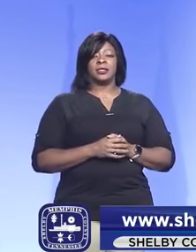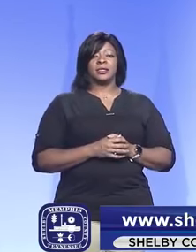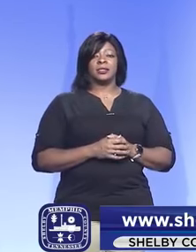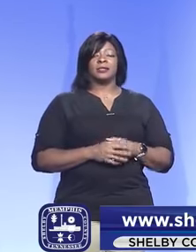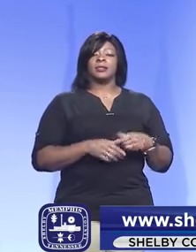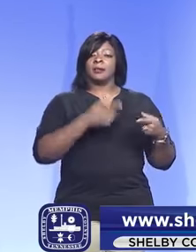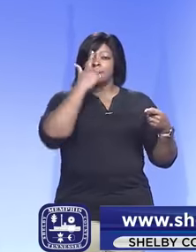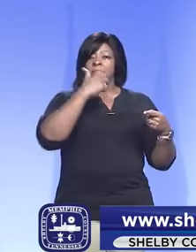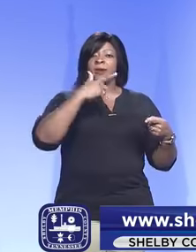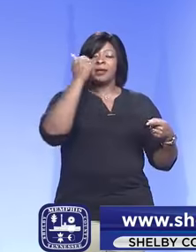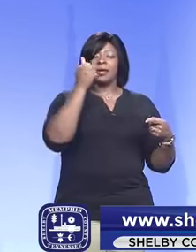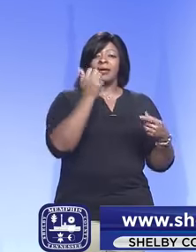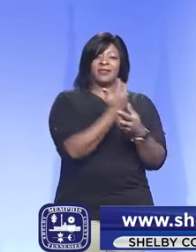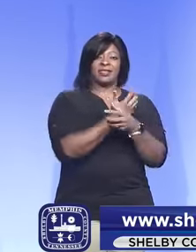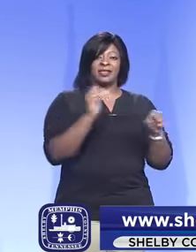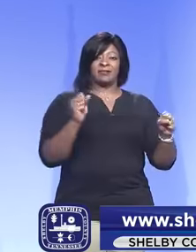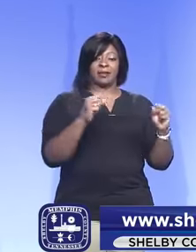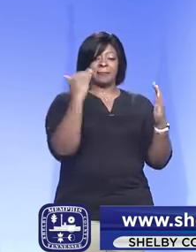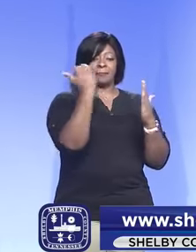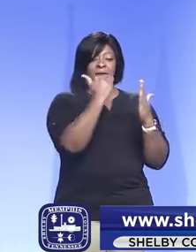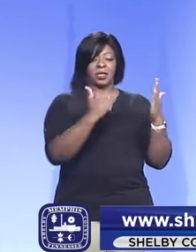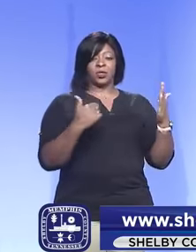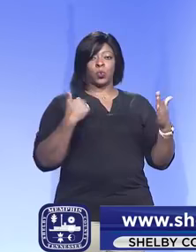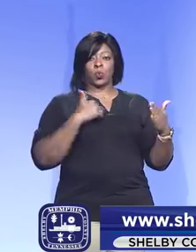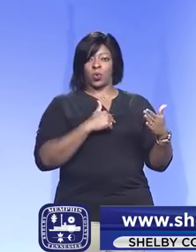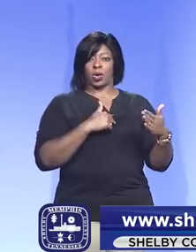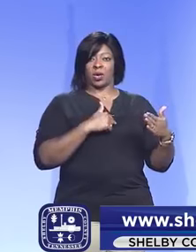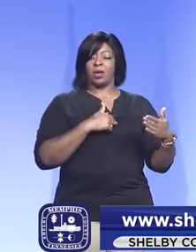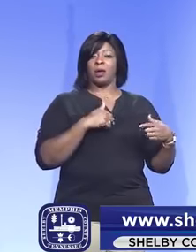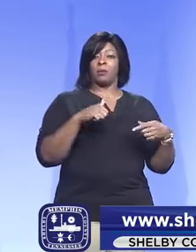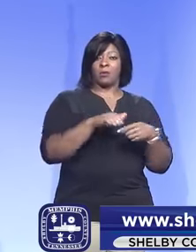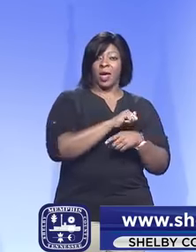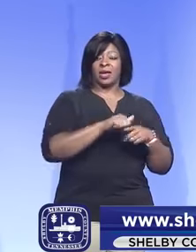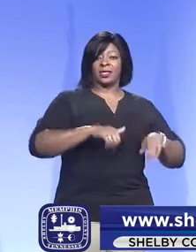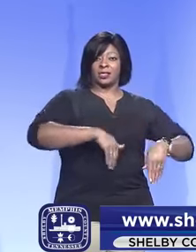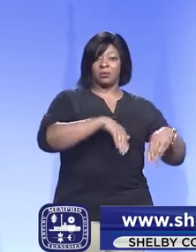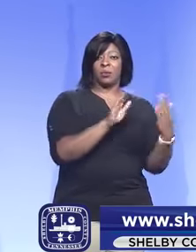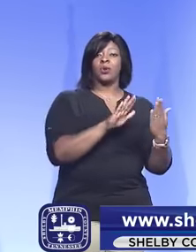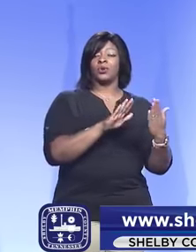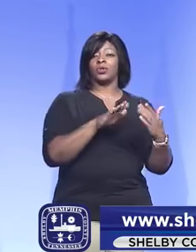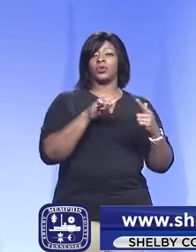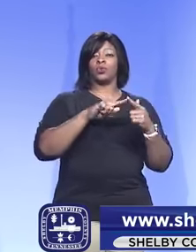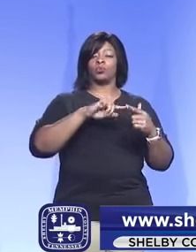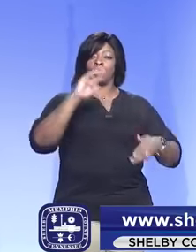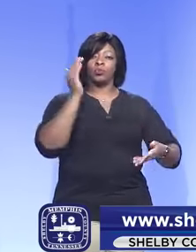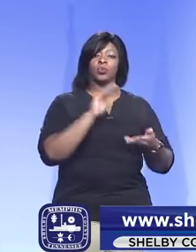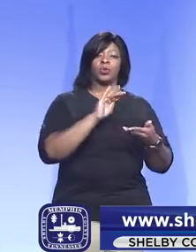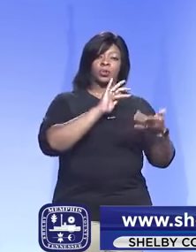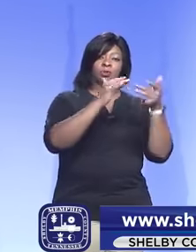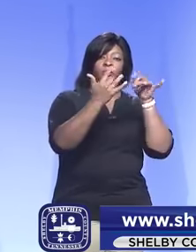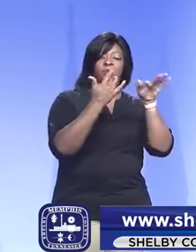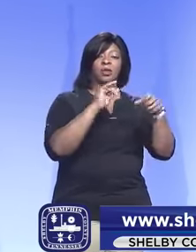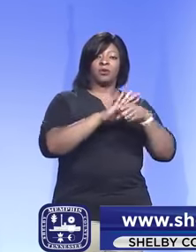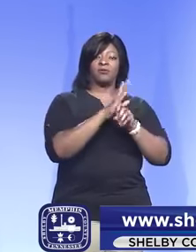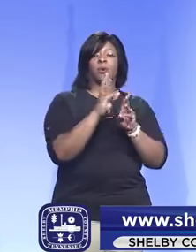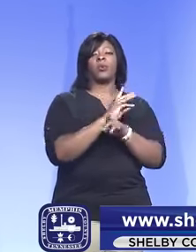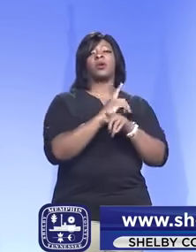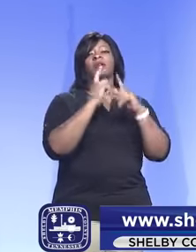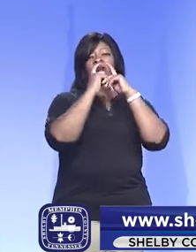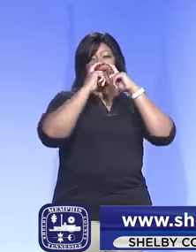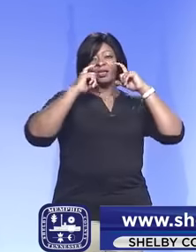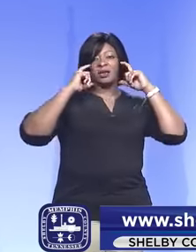due to the safety measures that we're practicing to avoid the spread of COVID, that is, wear the